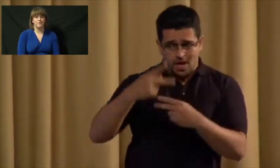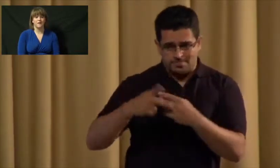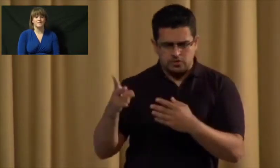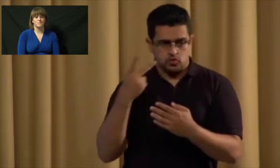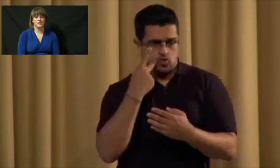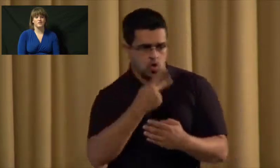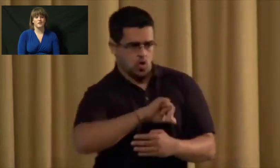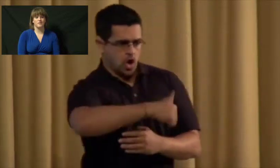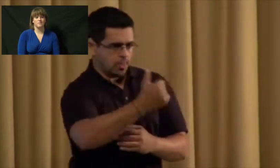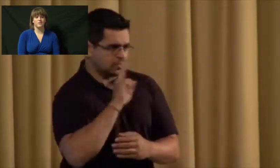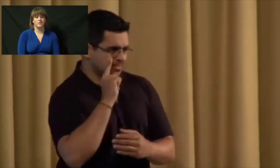by us watching him.